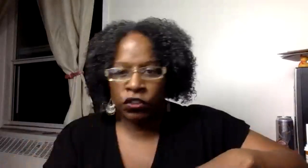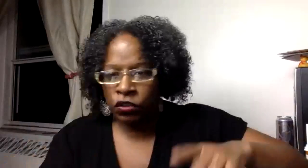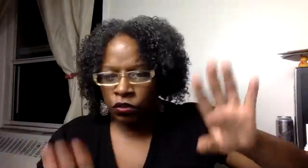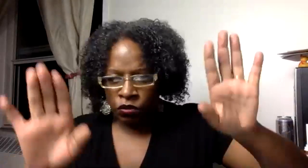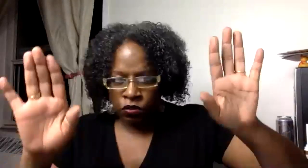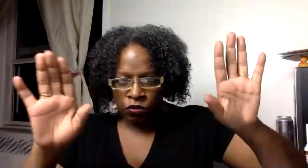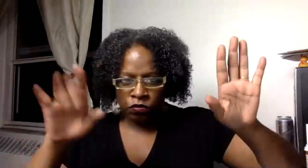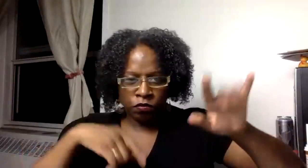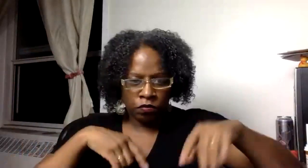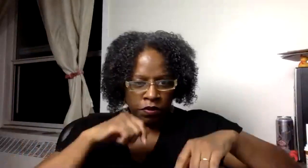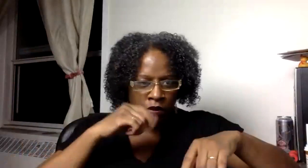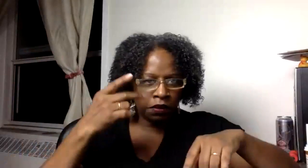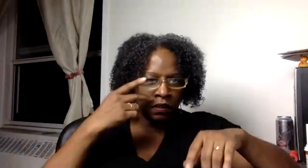to respond to your question.